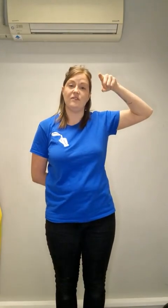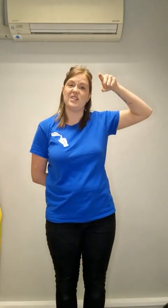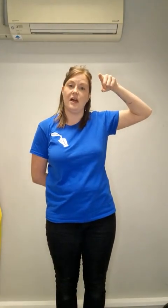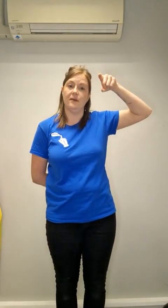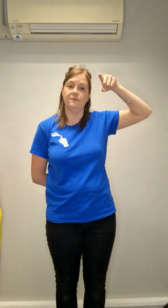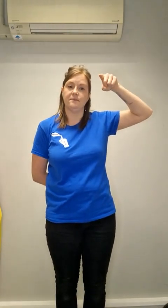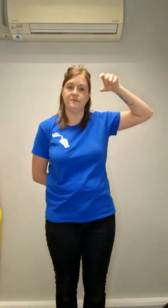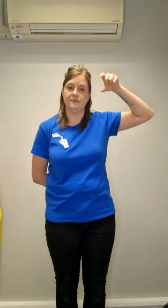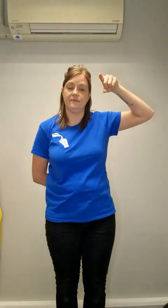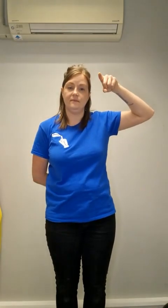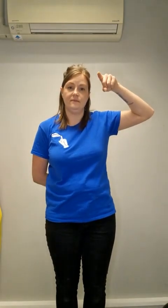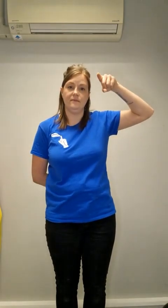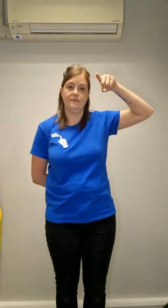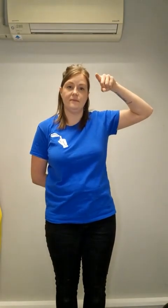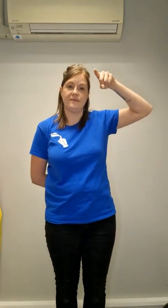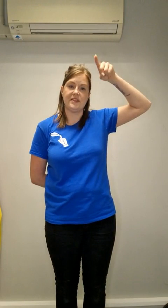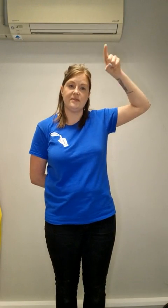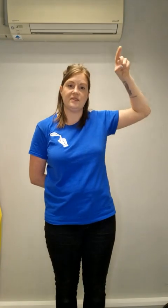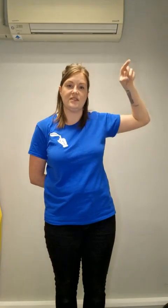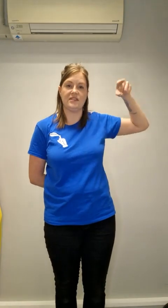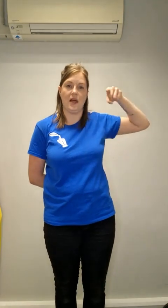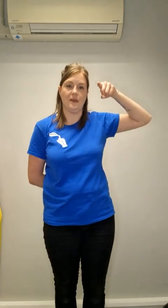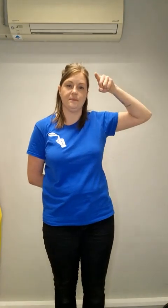sun. So sun.